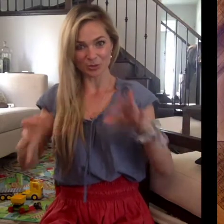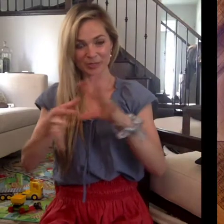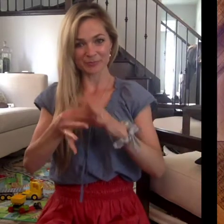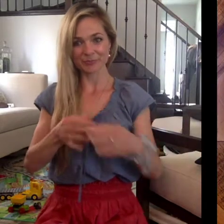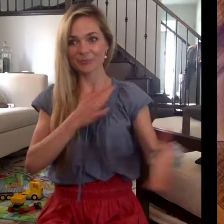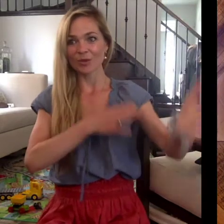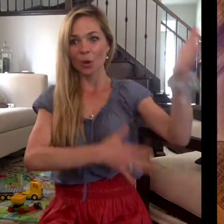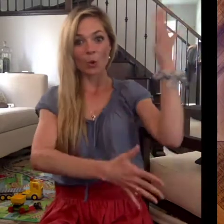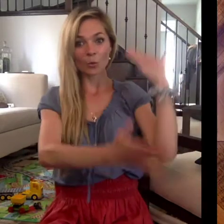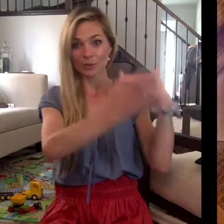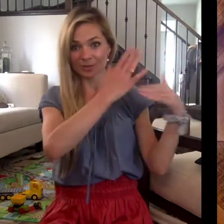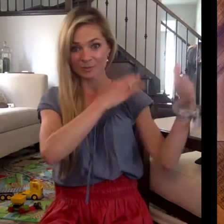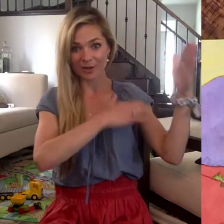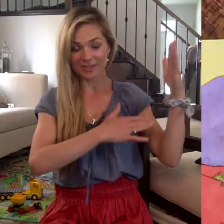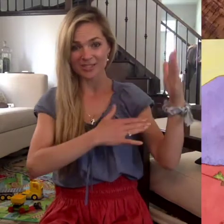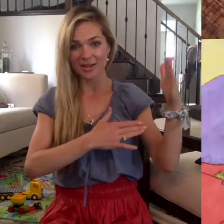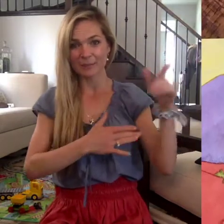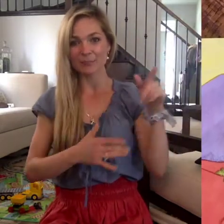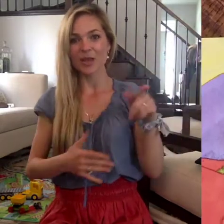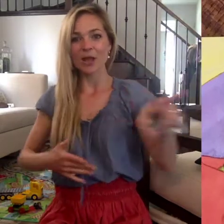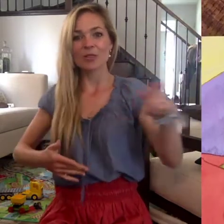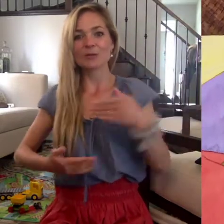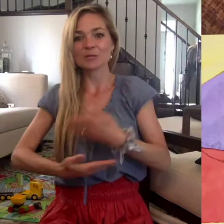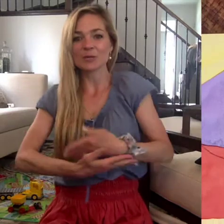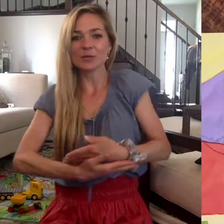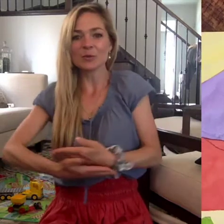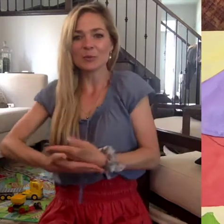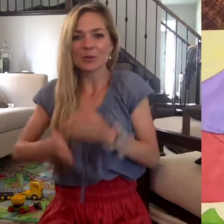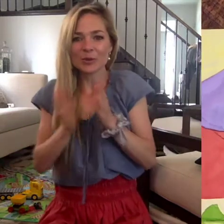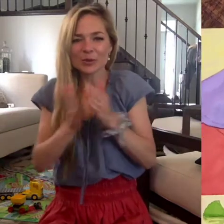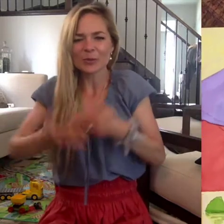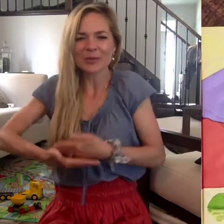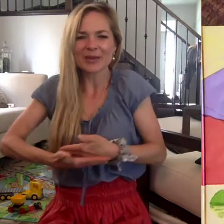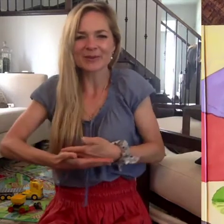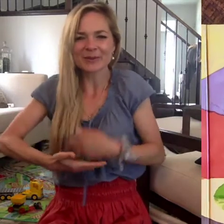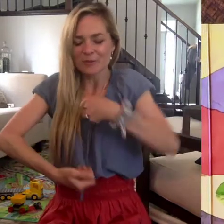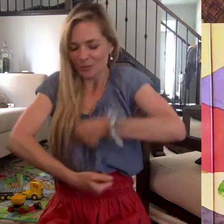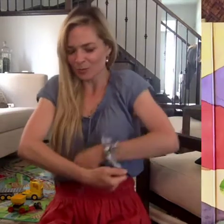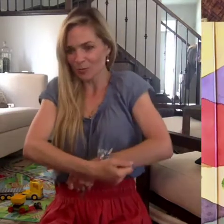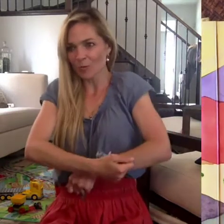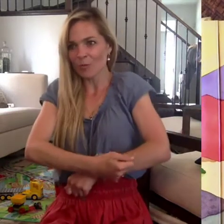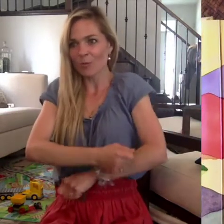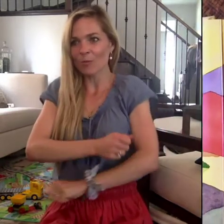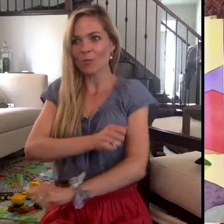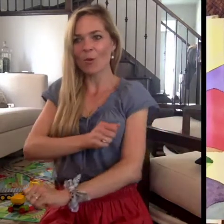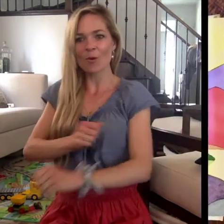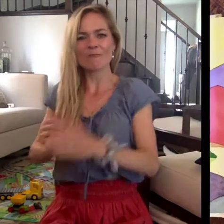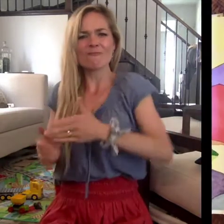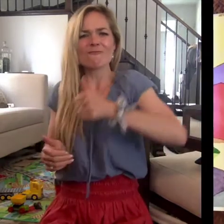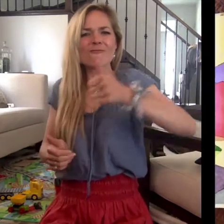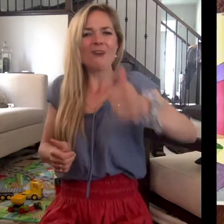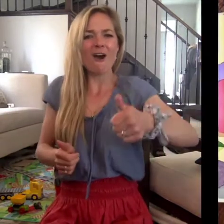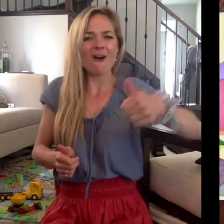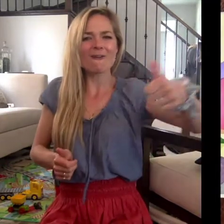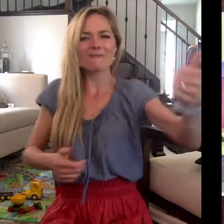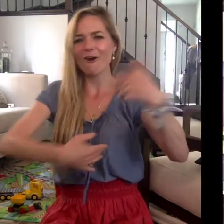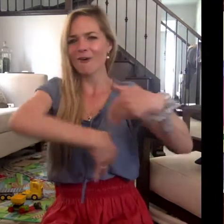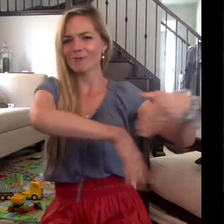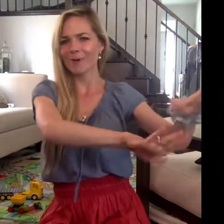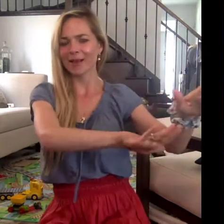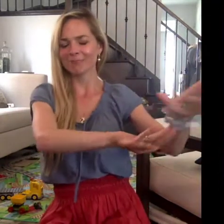story. Once there was a little baby who was born far, far away,